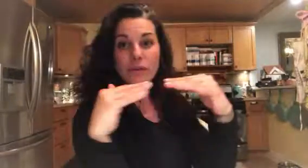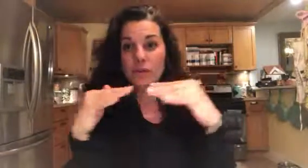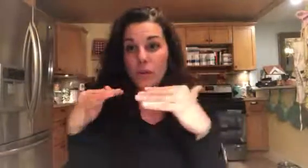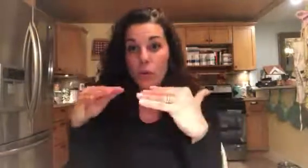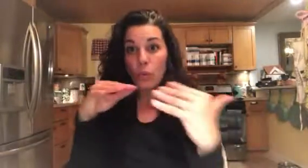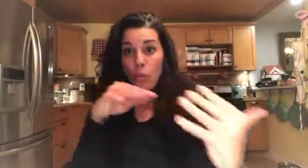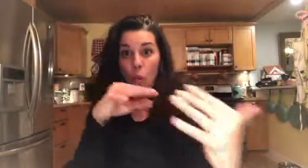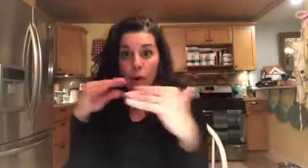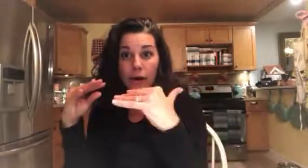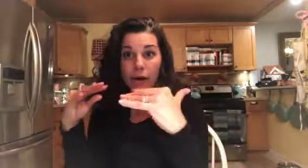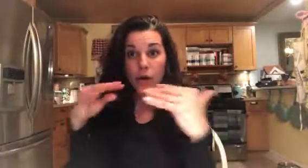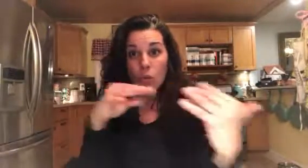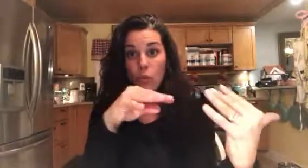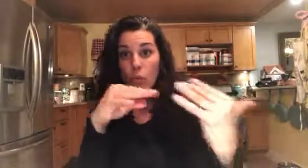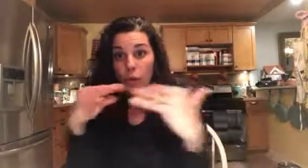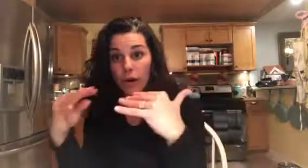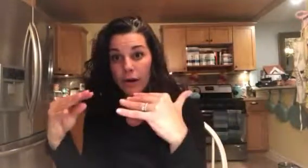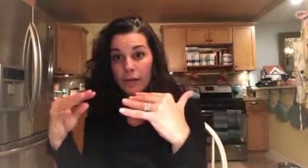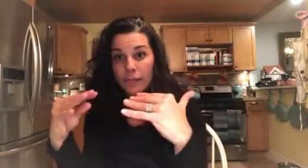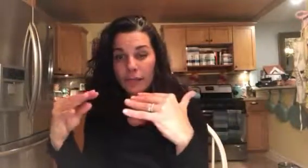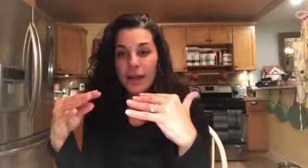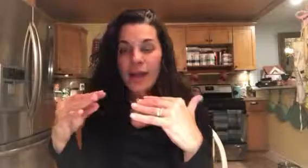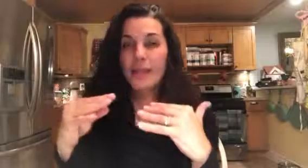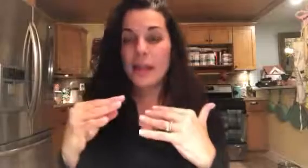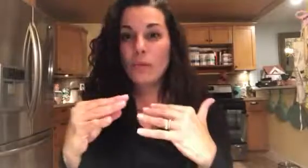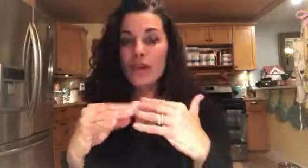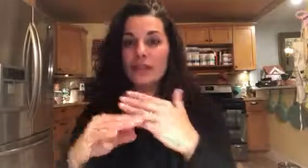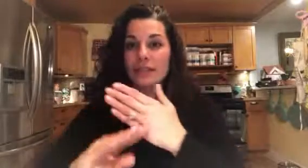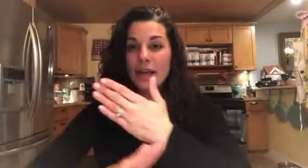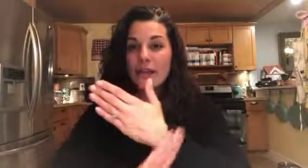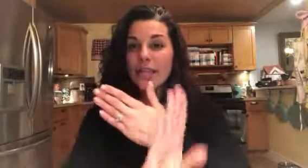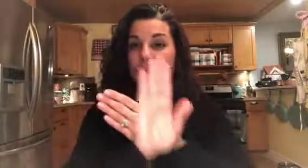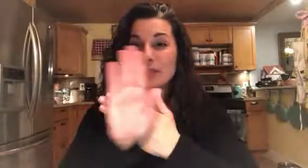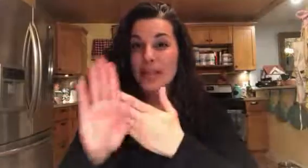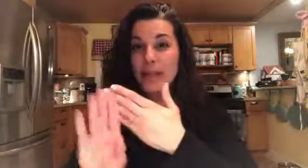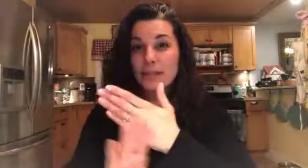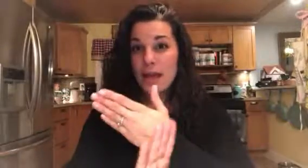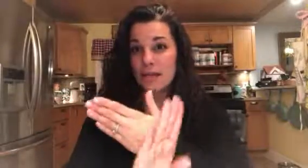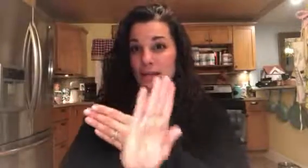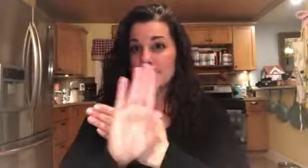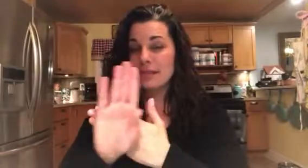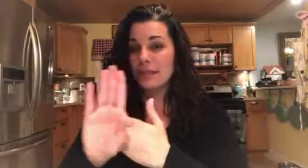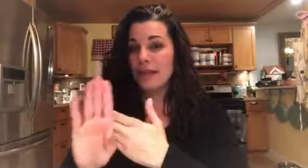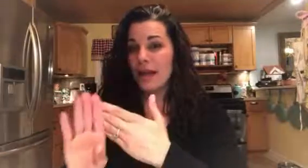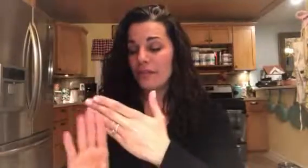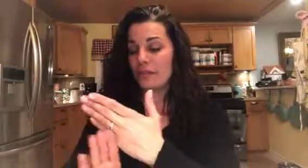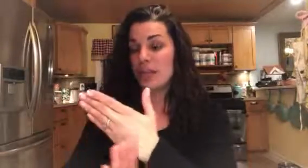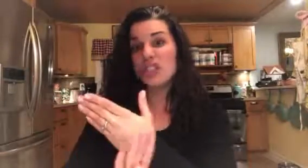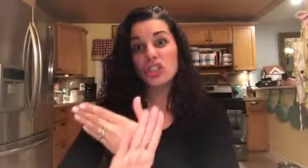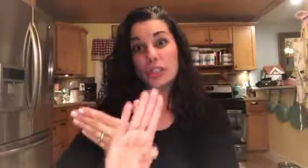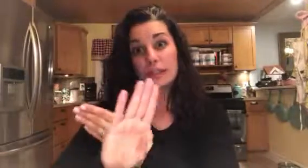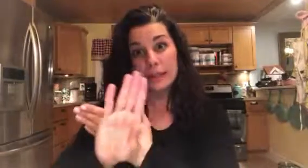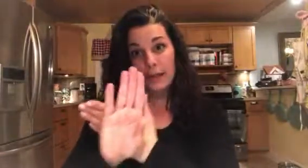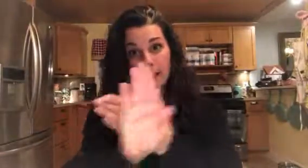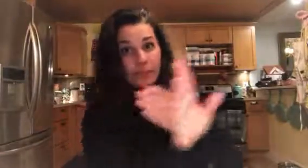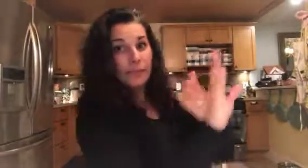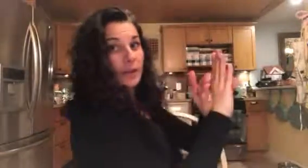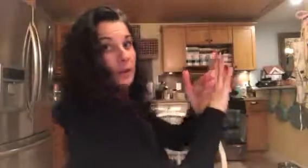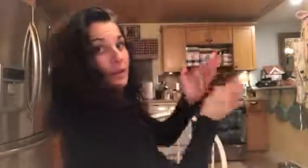battles, or war. And then I want you to sign, he protects us. This is the sign for like shielding. This is